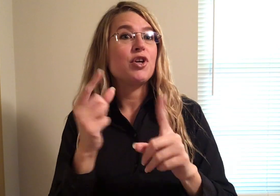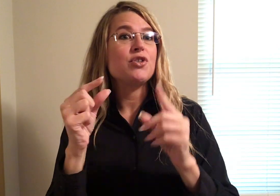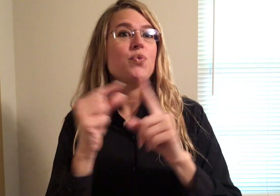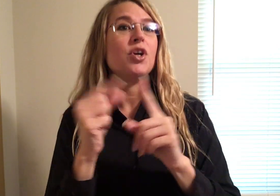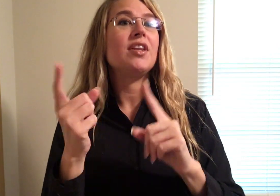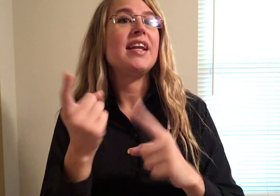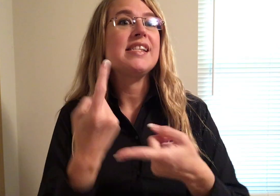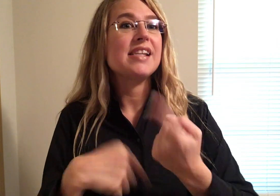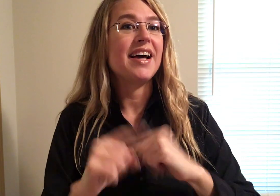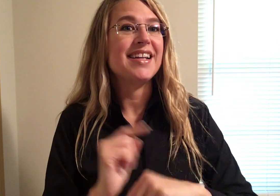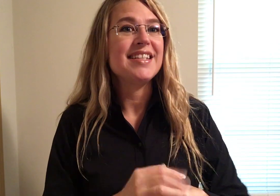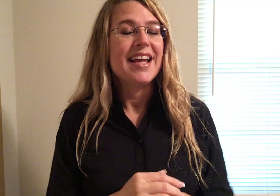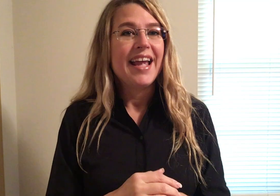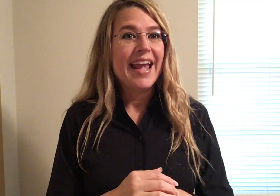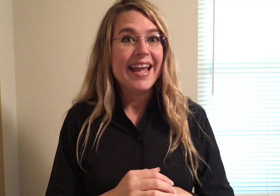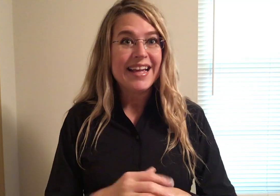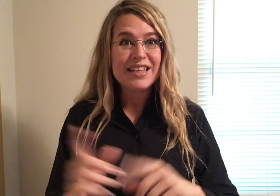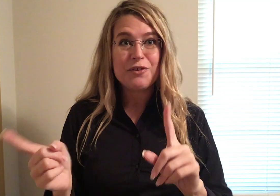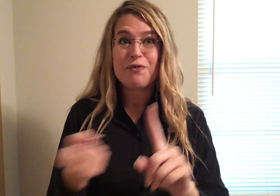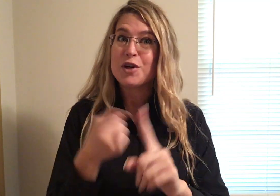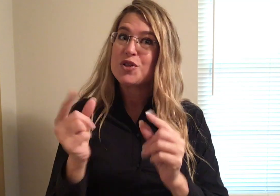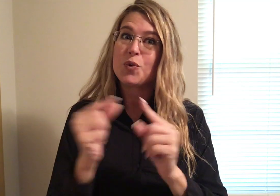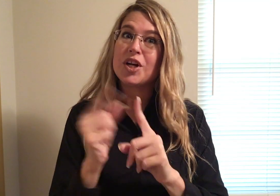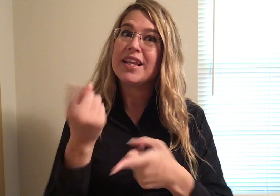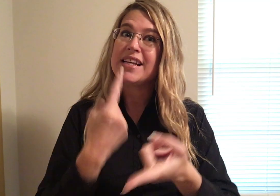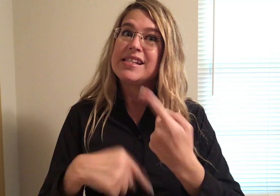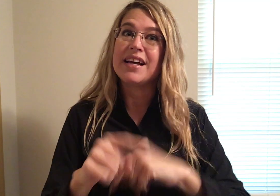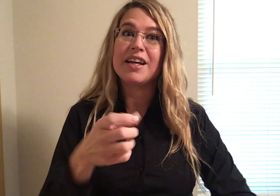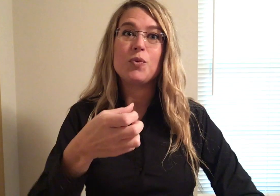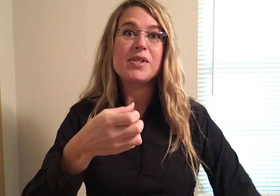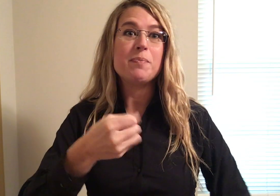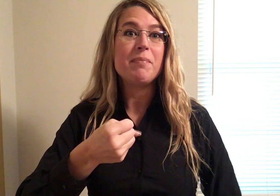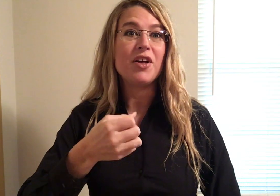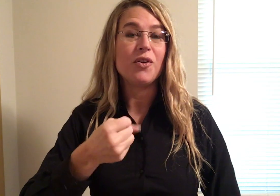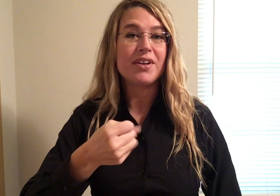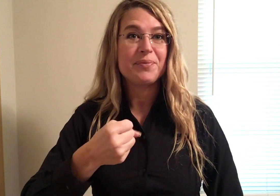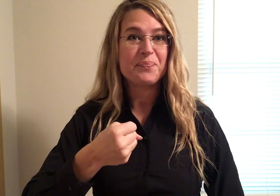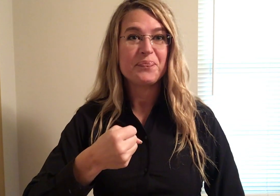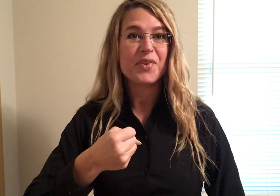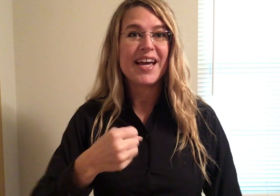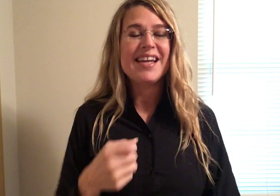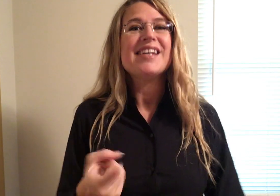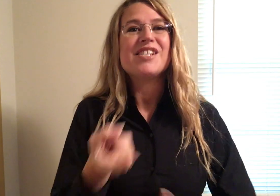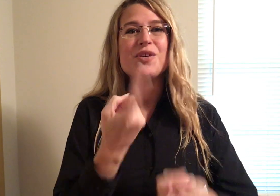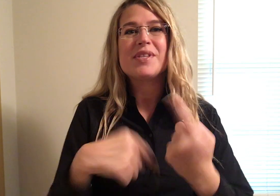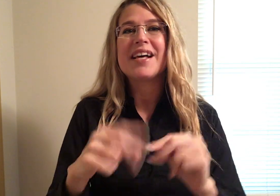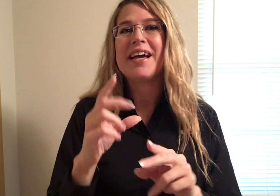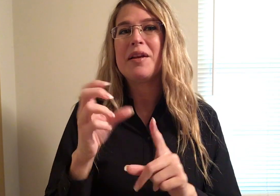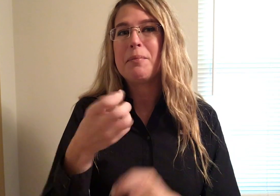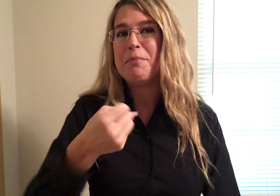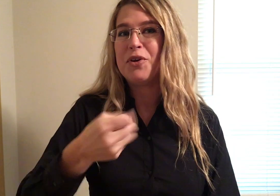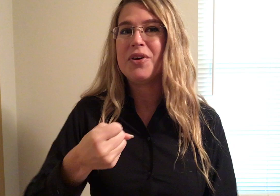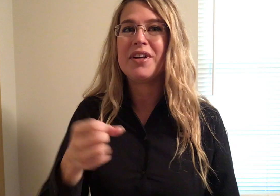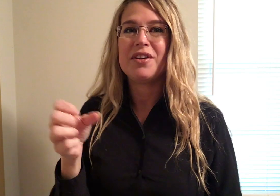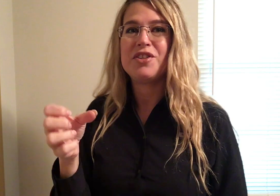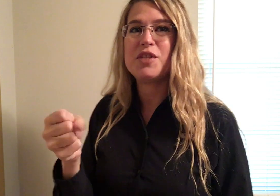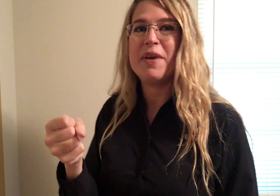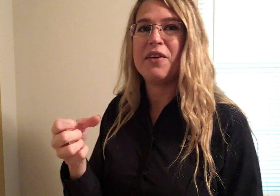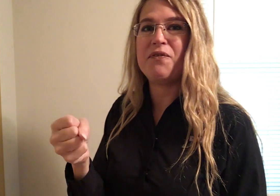first word that I signed, and the first word that I signed was milk. Okay, so you sign milk, just make a